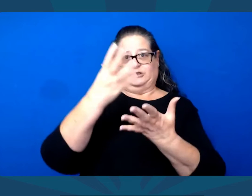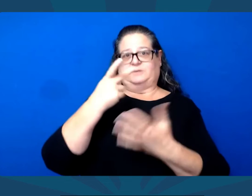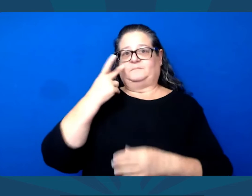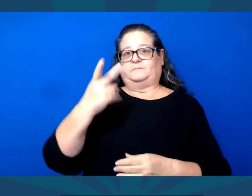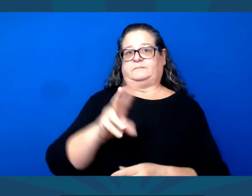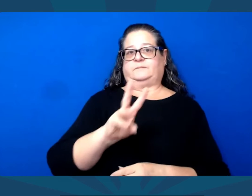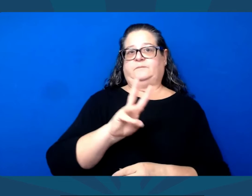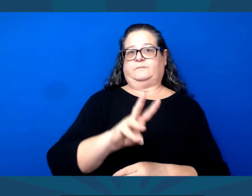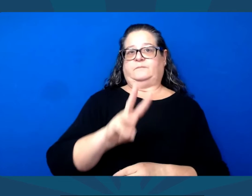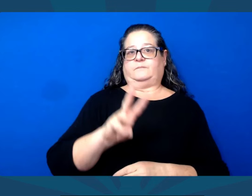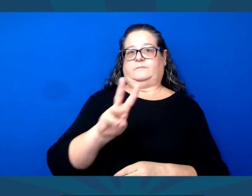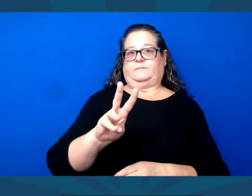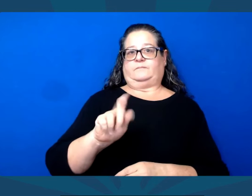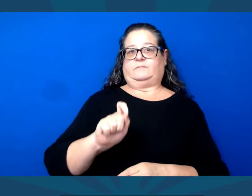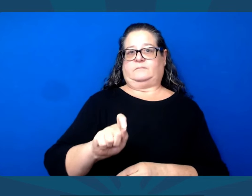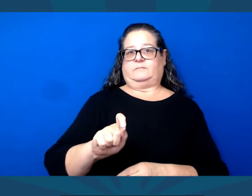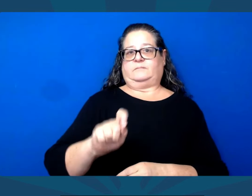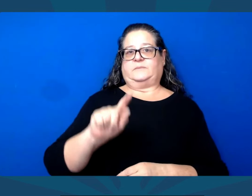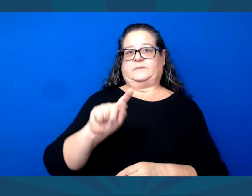More information available at